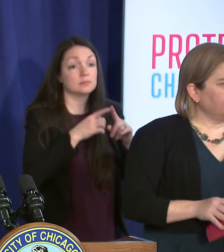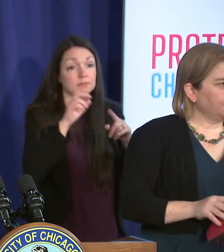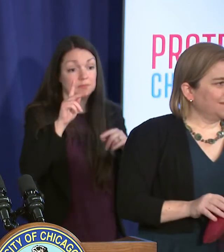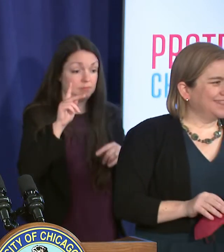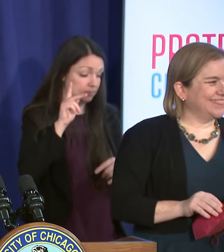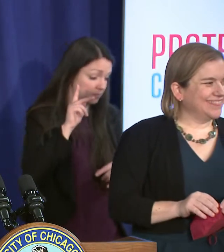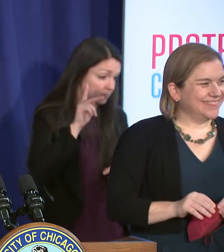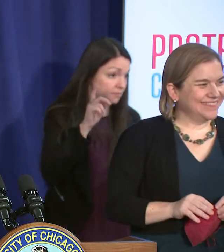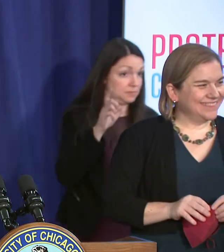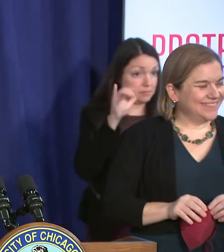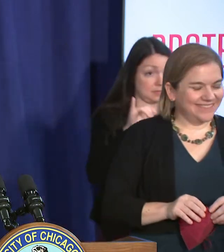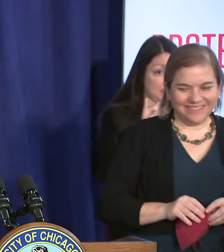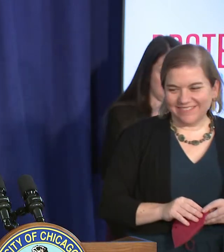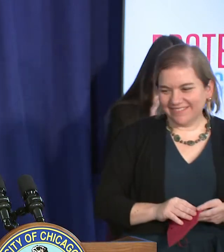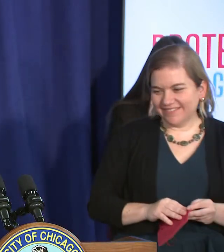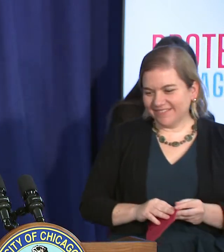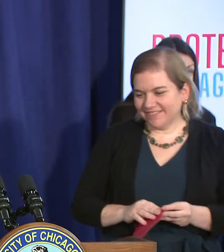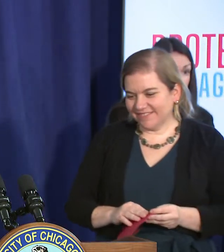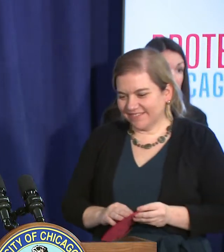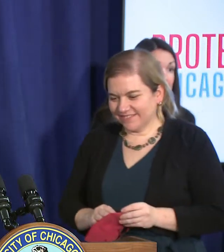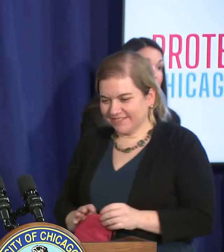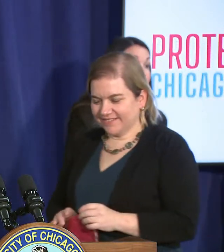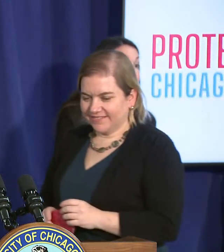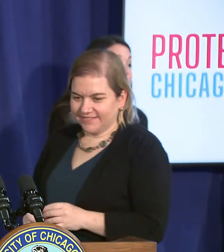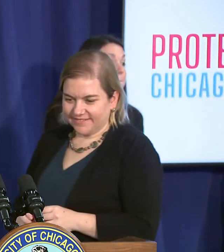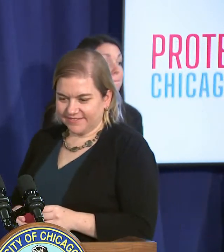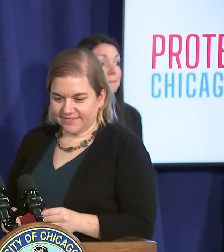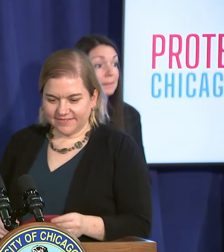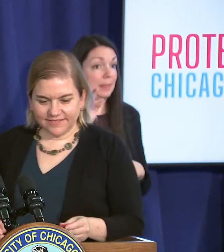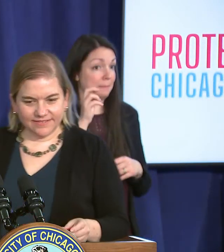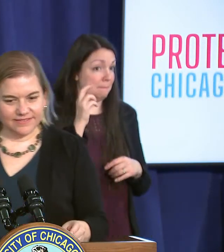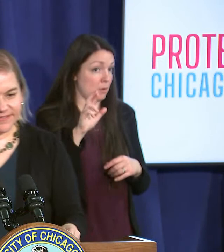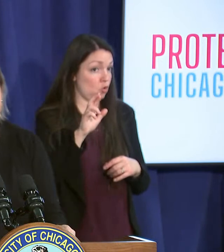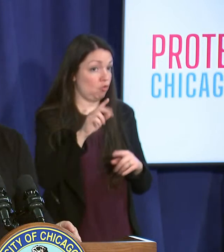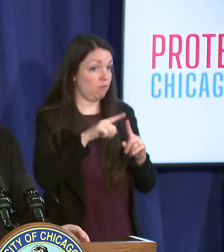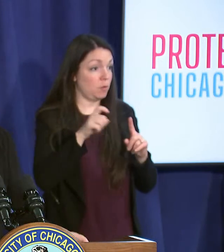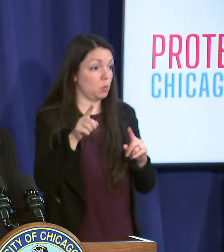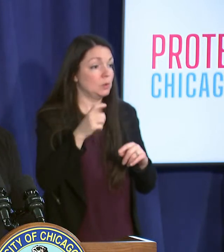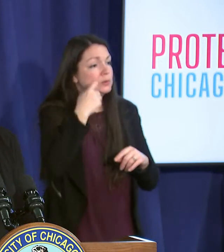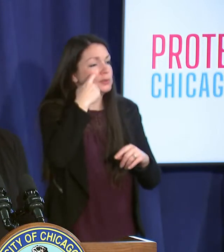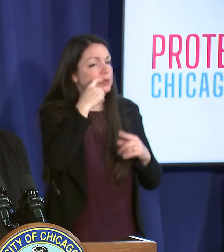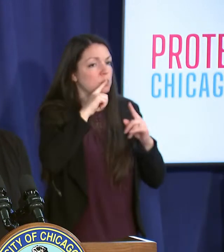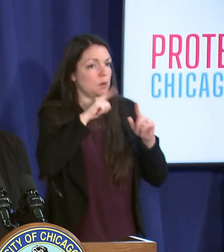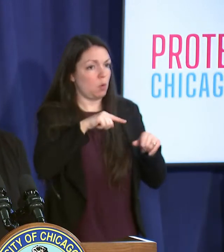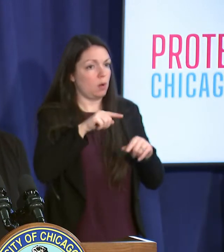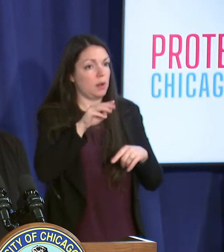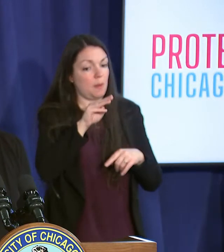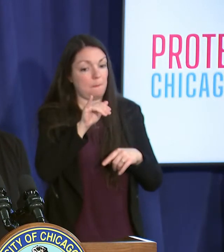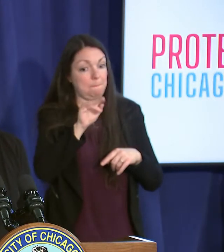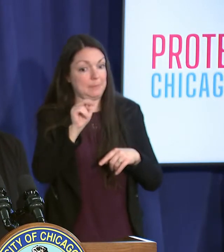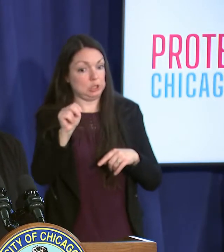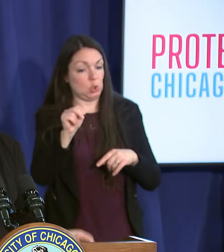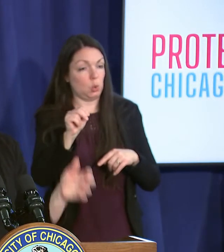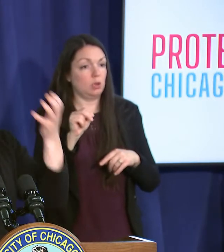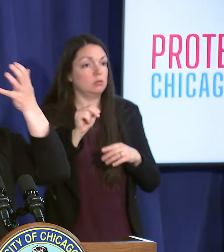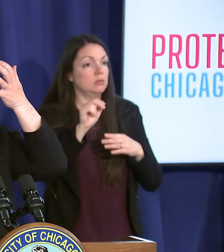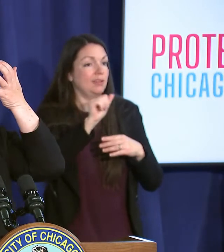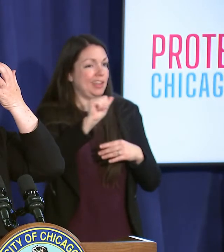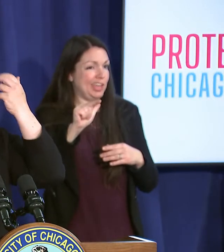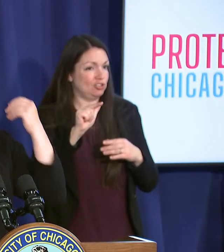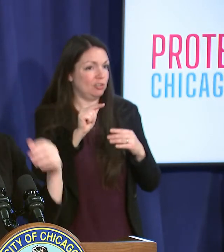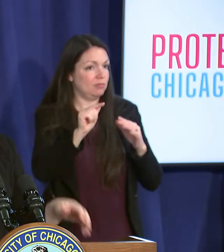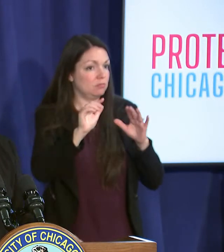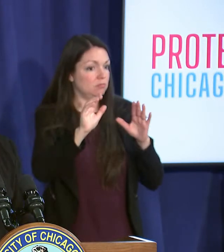Bauer for you, please. She asks, in light of recent reports in the Minnesota Attorney General's office lawsuits, does the city